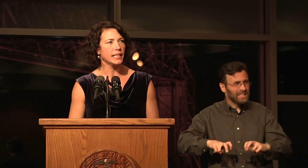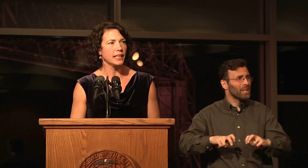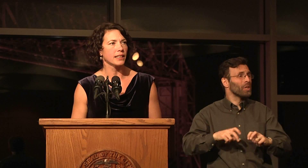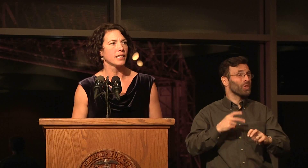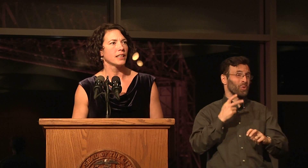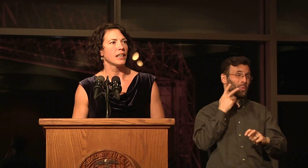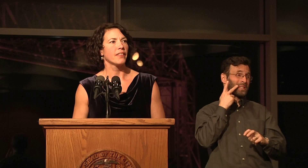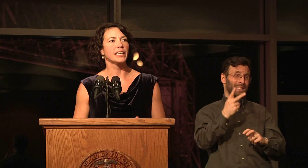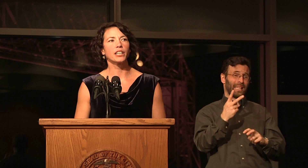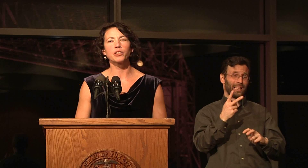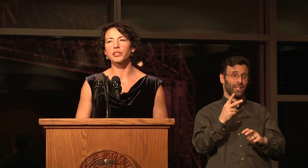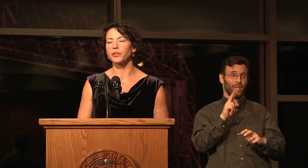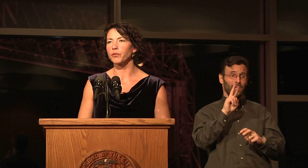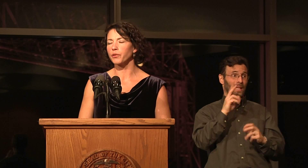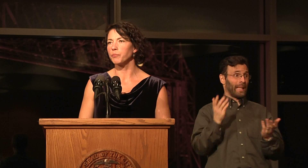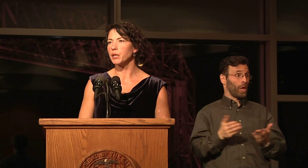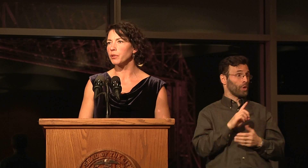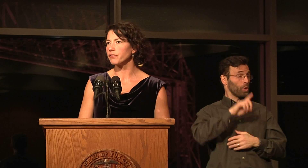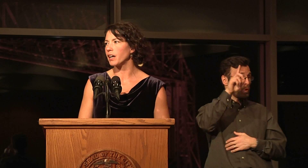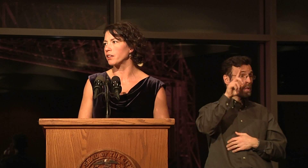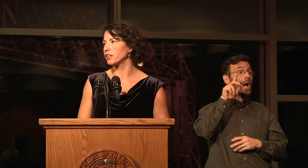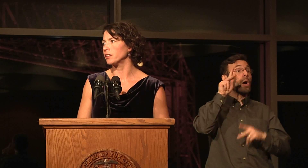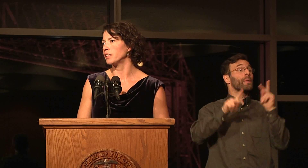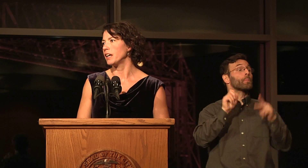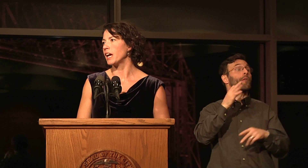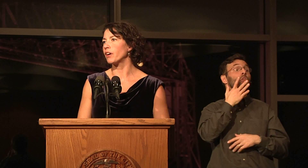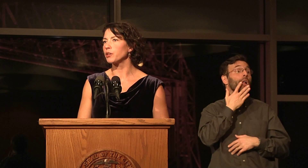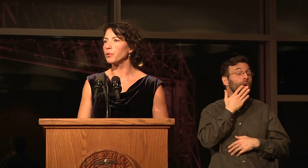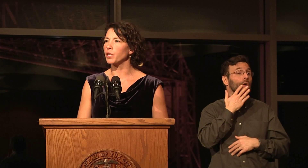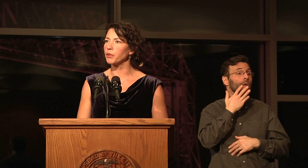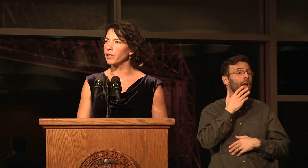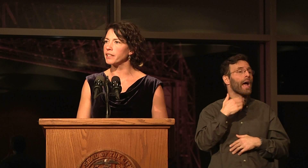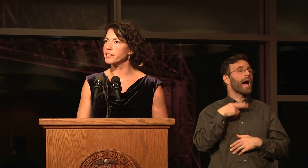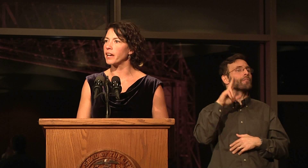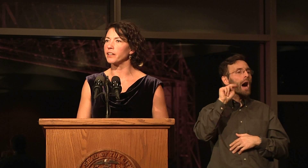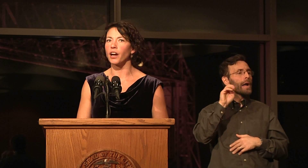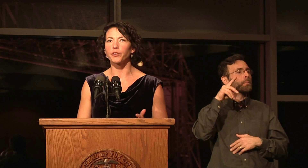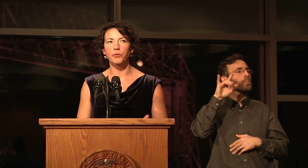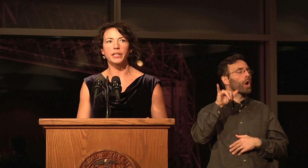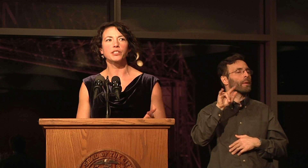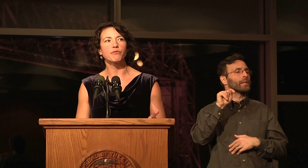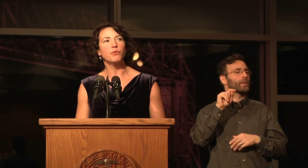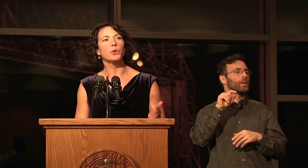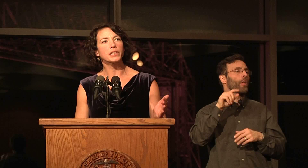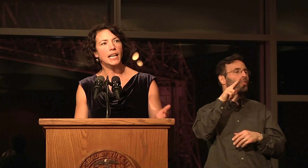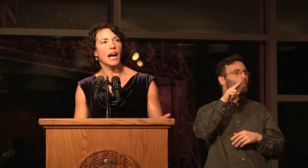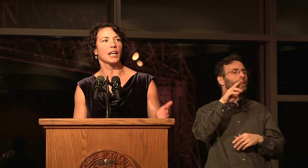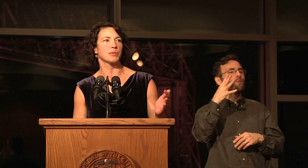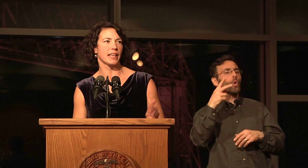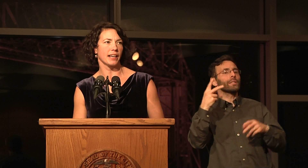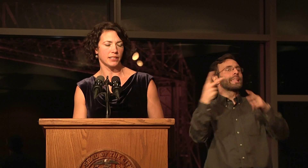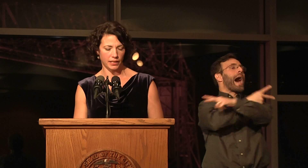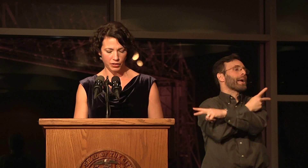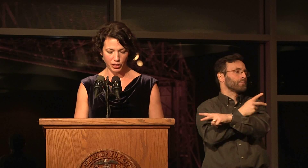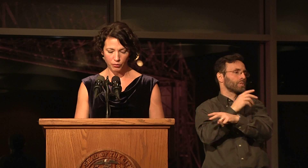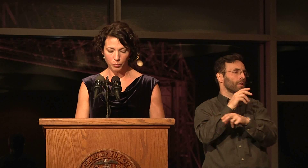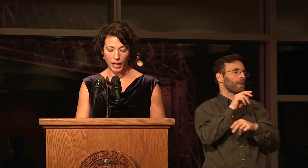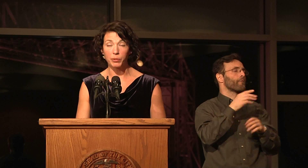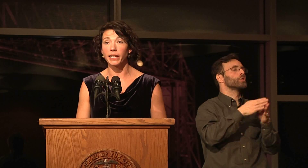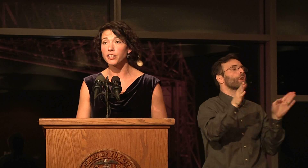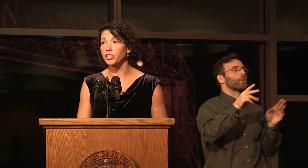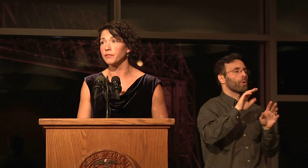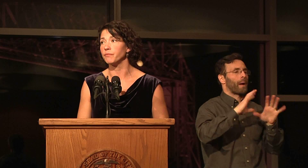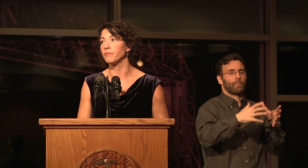will see that here in Duluth, people of color have unemployment rates that are 3 to 4 times that of the